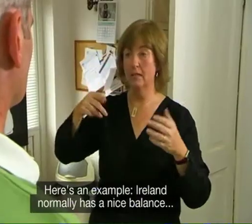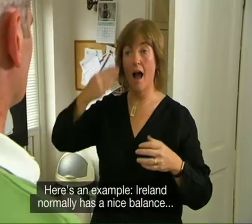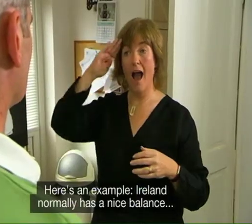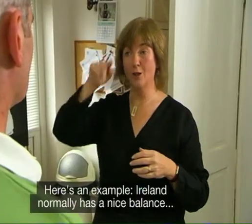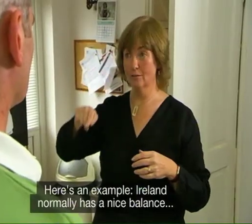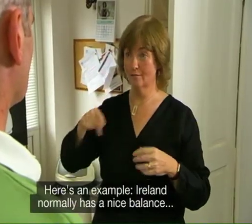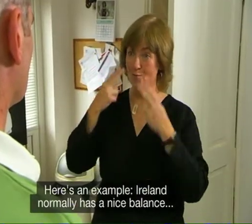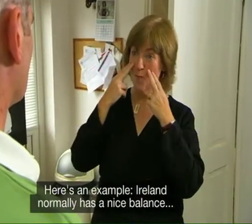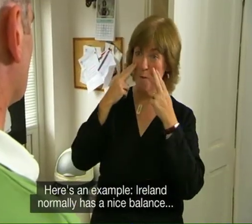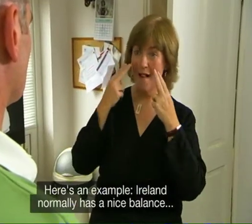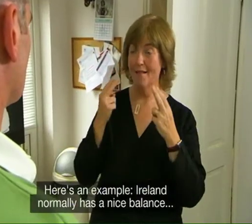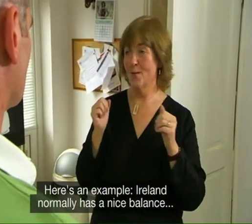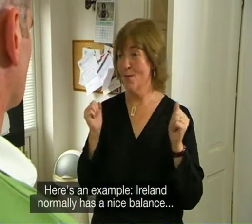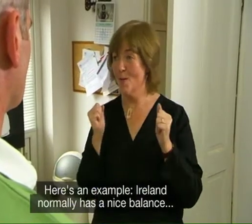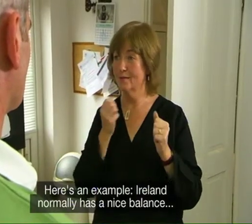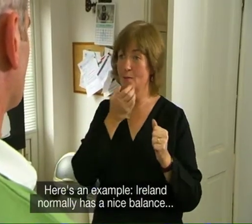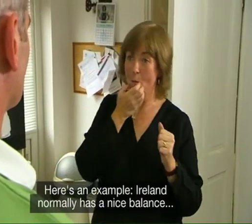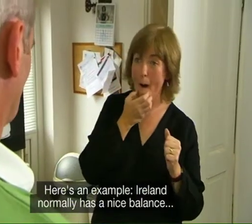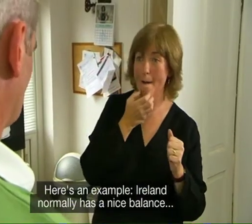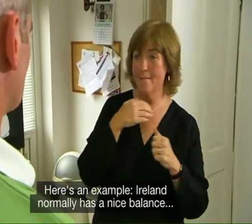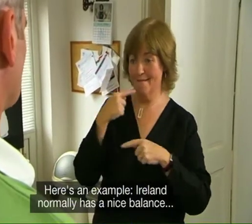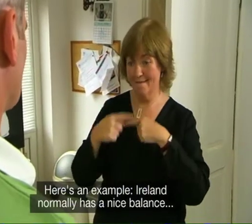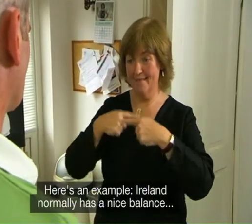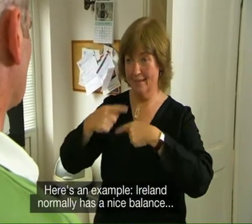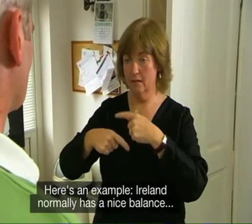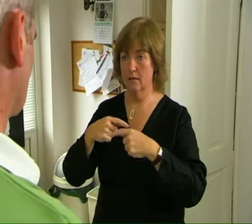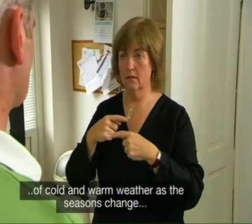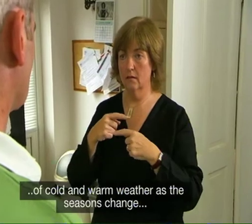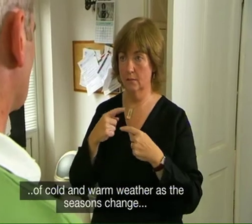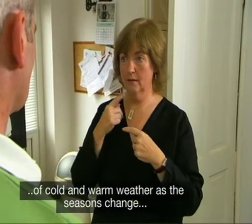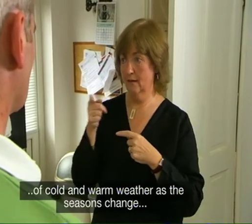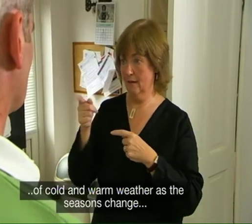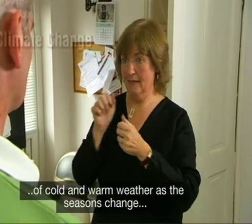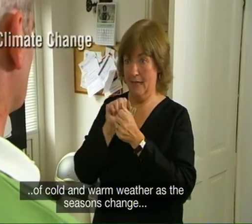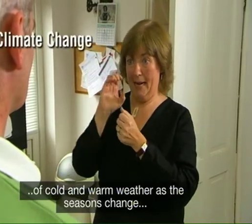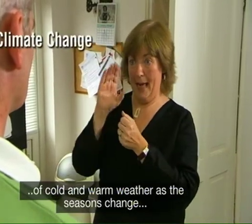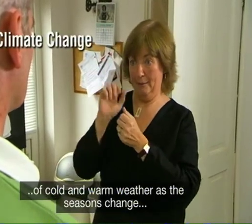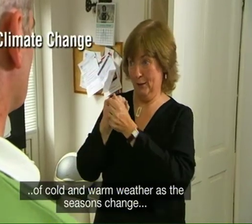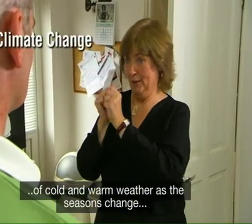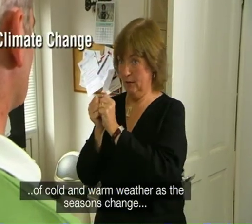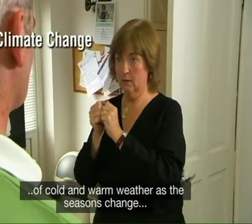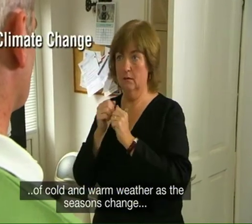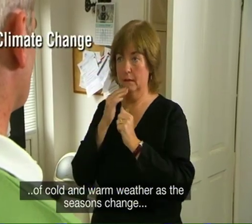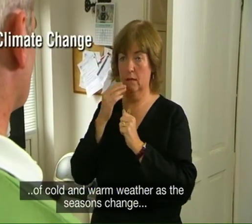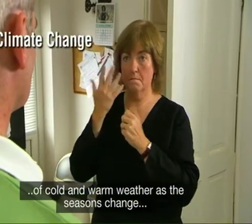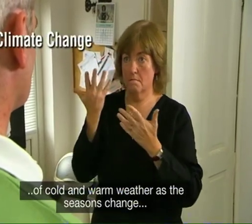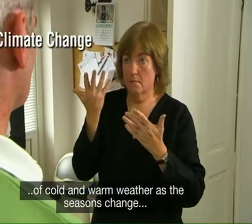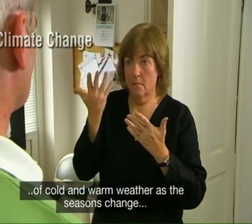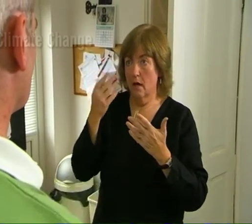Here's an example. Ireland normally has a nice balance of cold and warm weather as the seasons change.